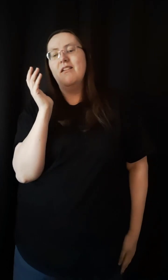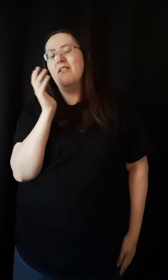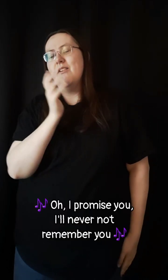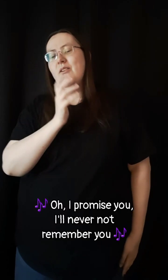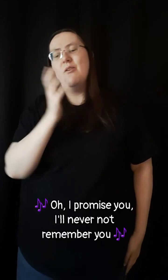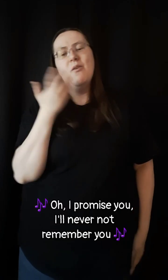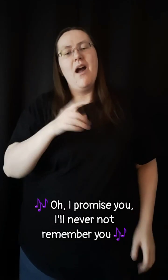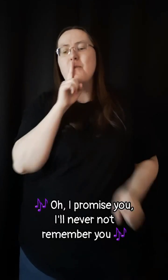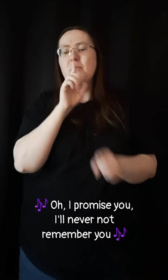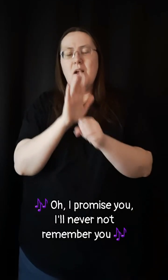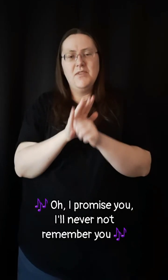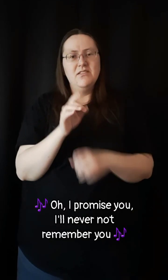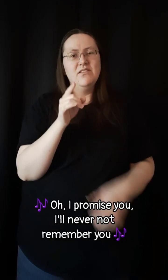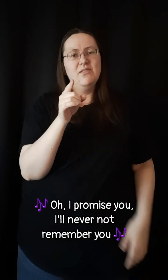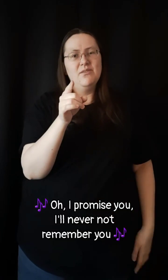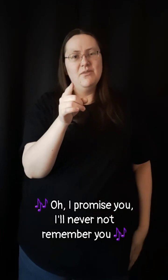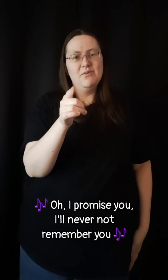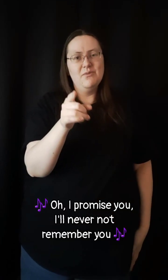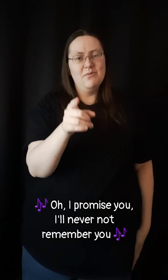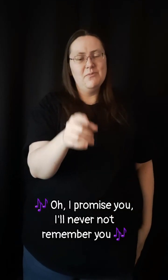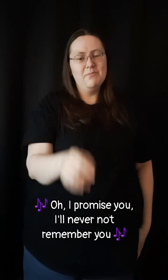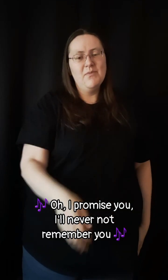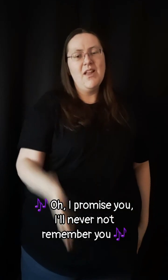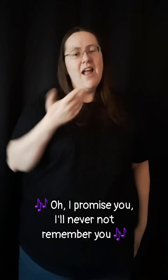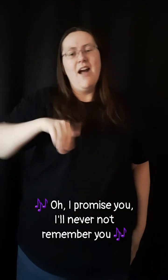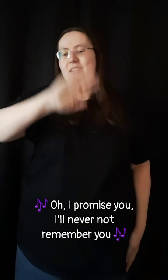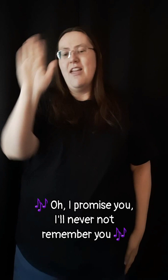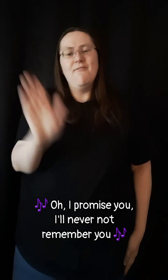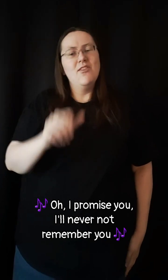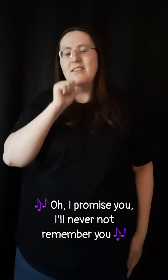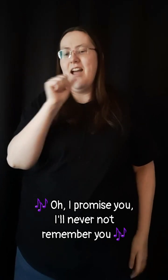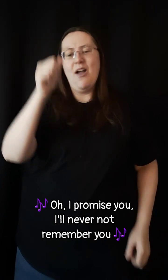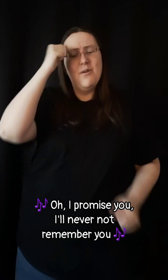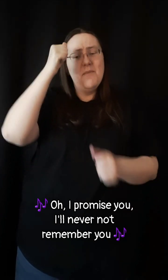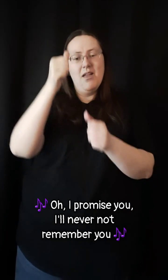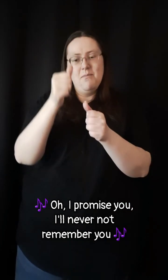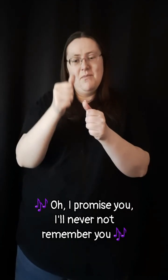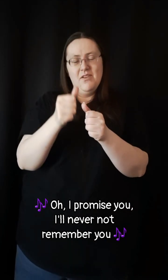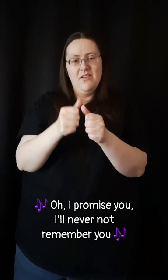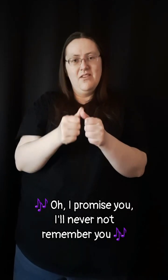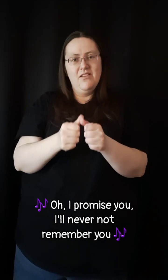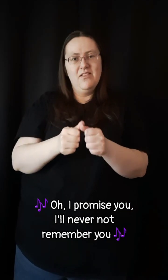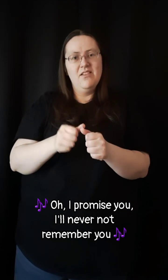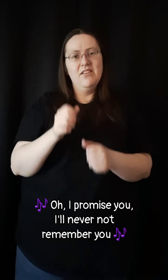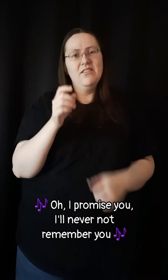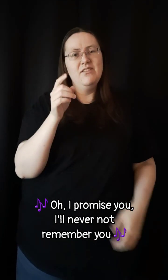Oh, I promise you I'll never not remember